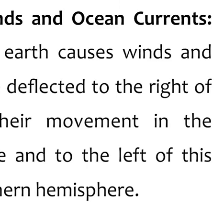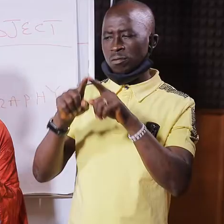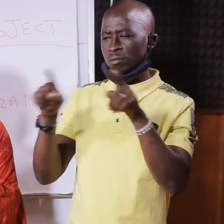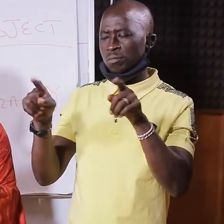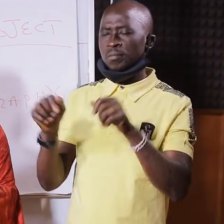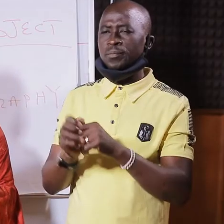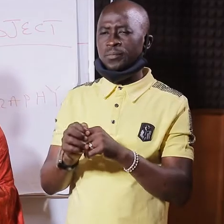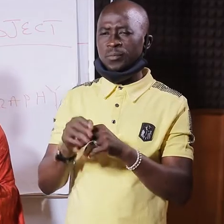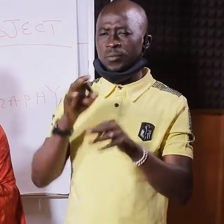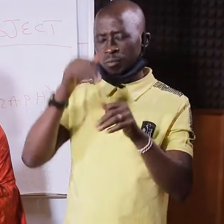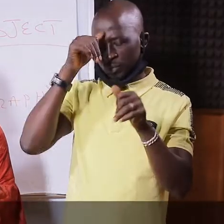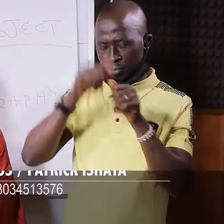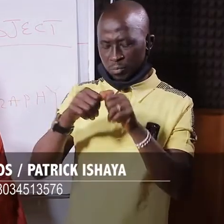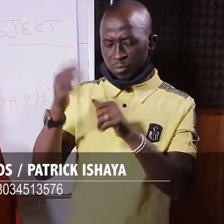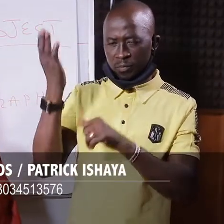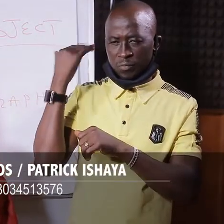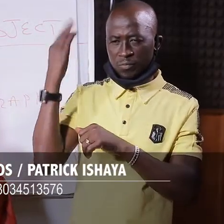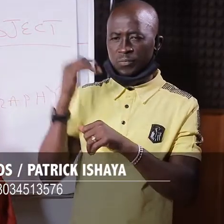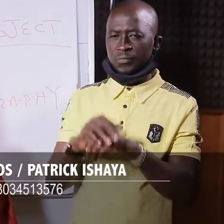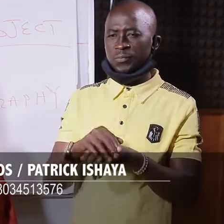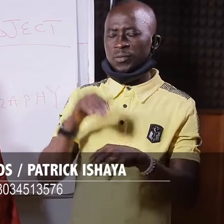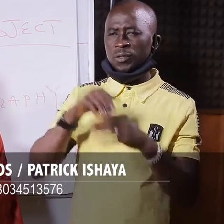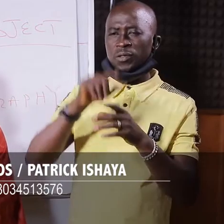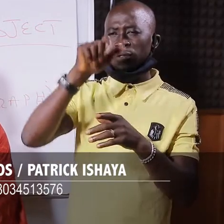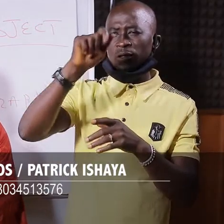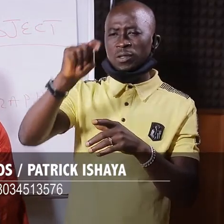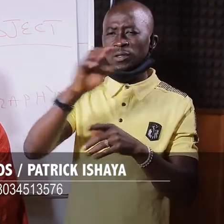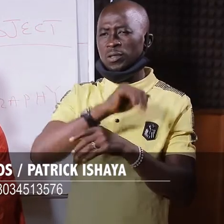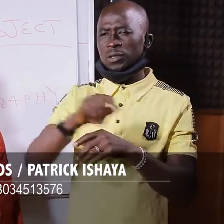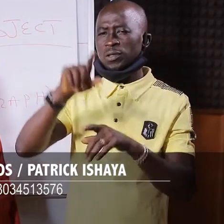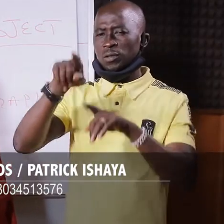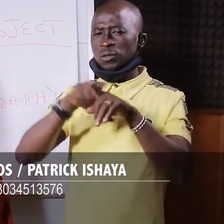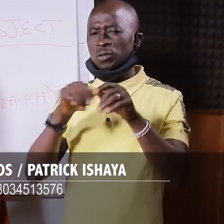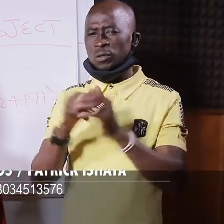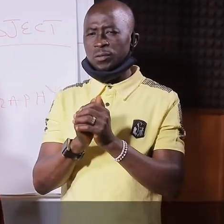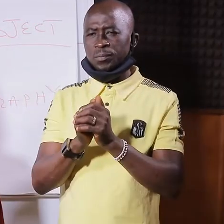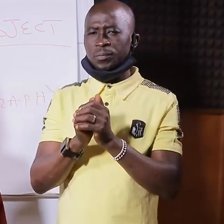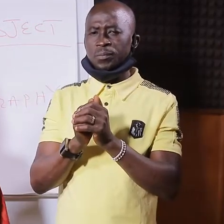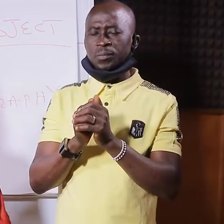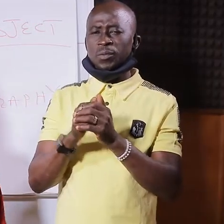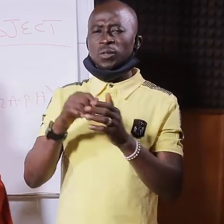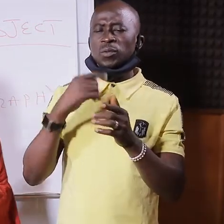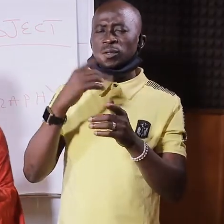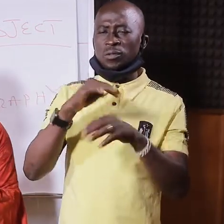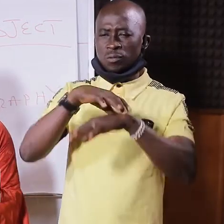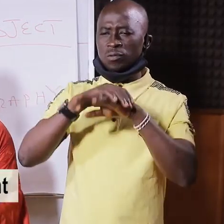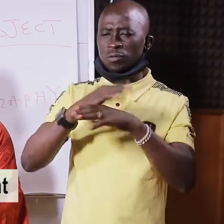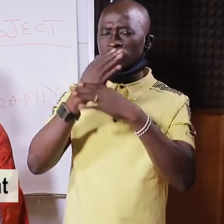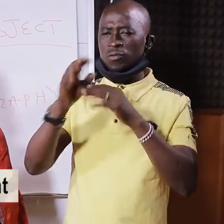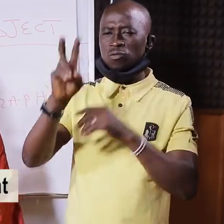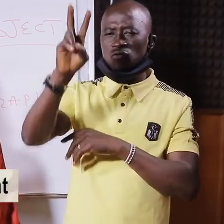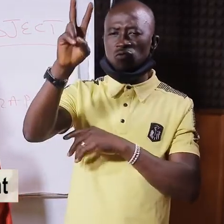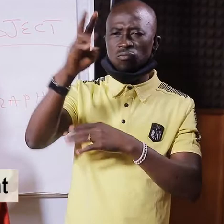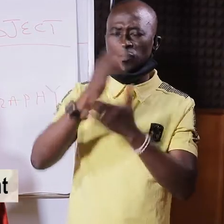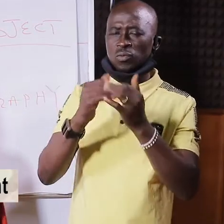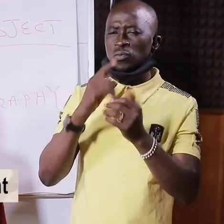hemisphere. If you remember from our previous lessons on latitude and longitude, we said the Earth is divided into two parts. We talked about